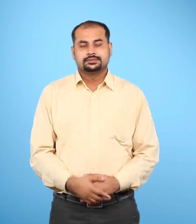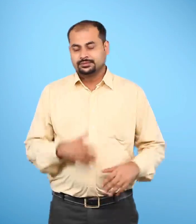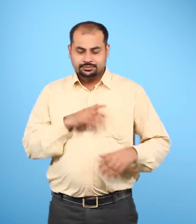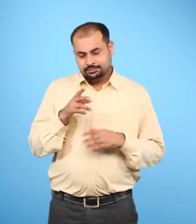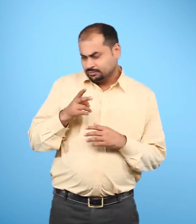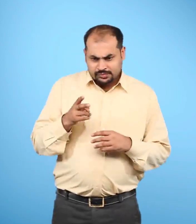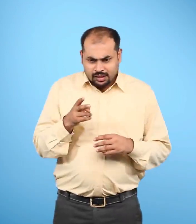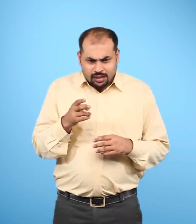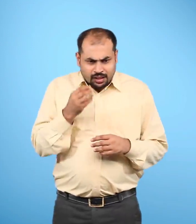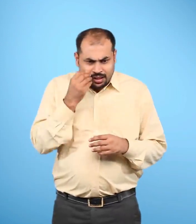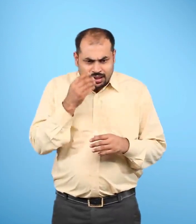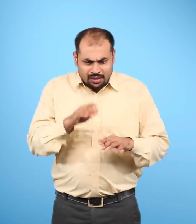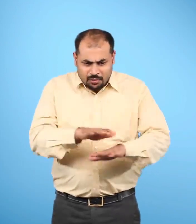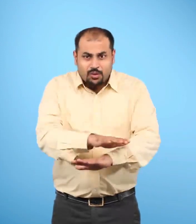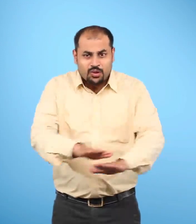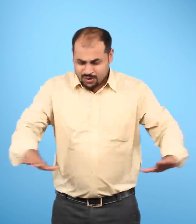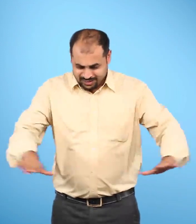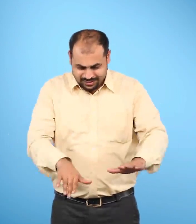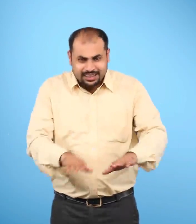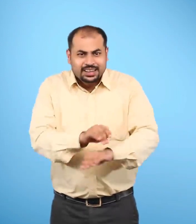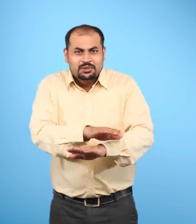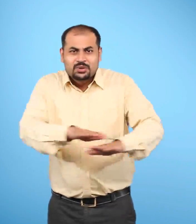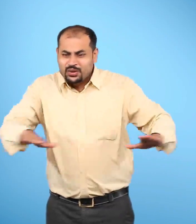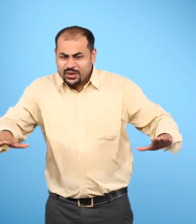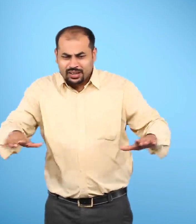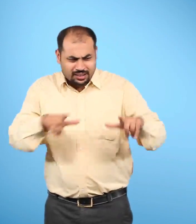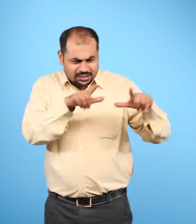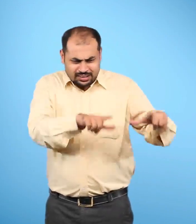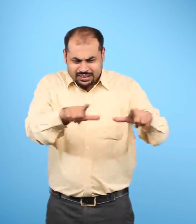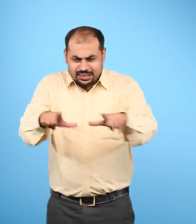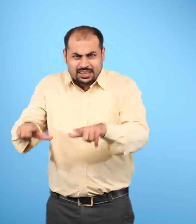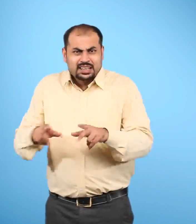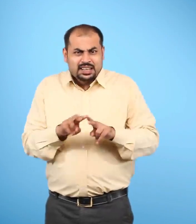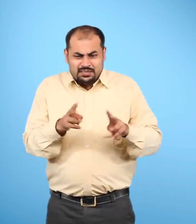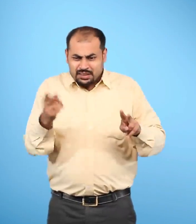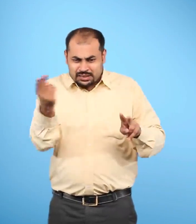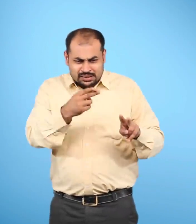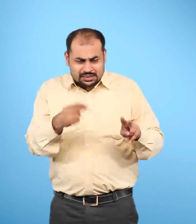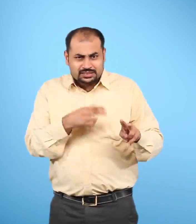and was surprised to see the different designs of tiles on the floor.